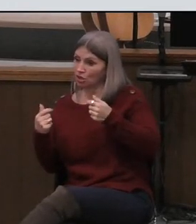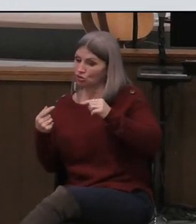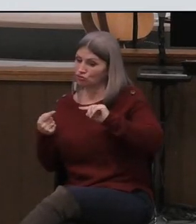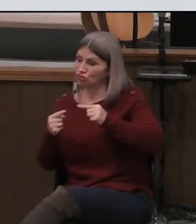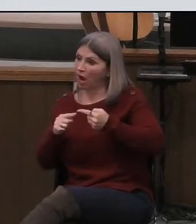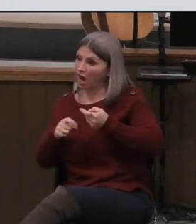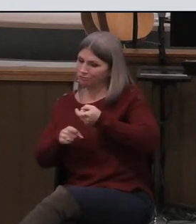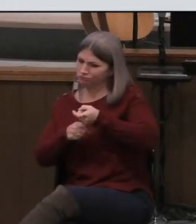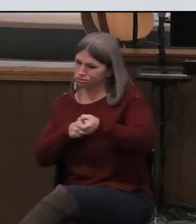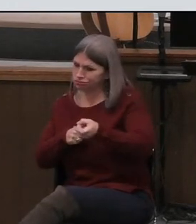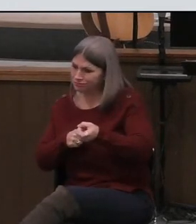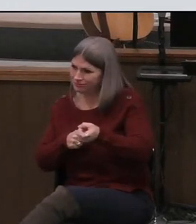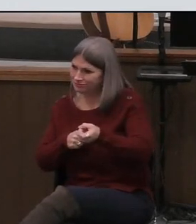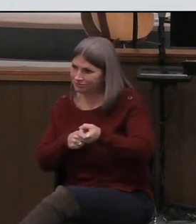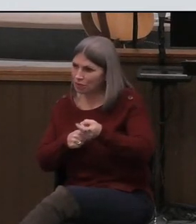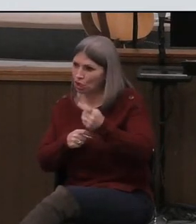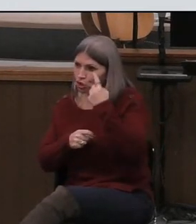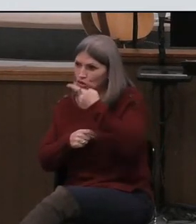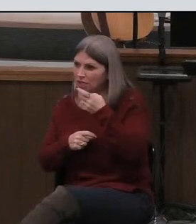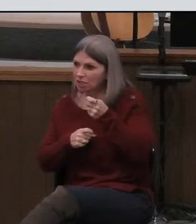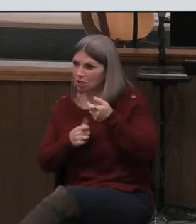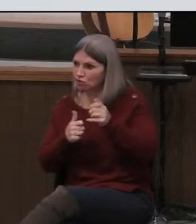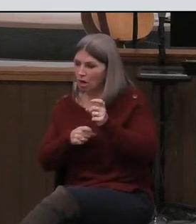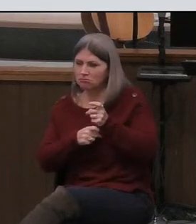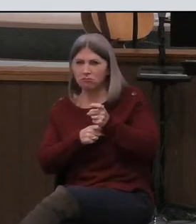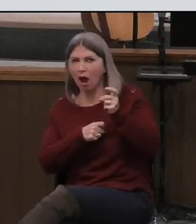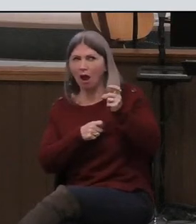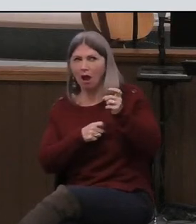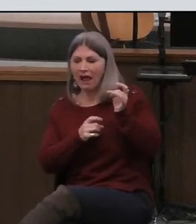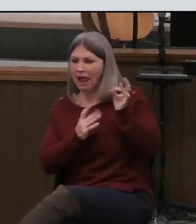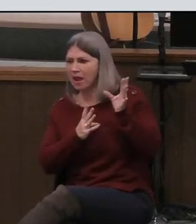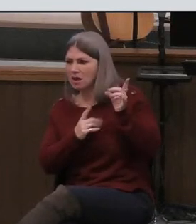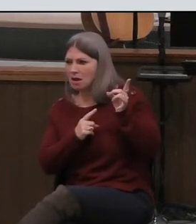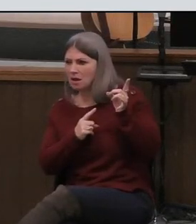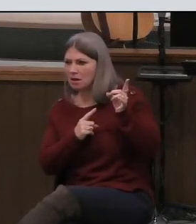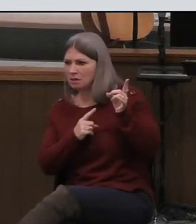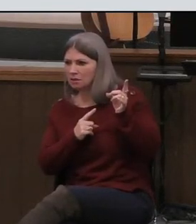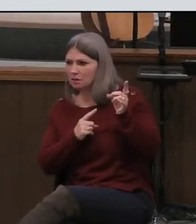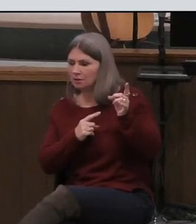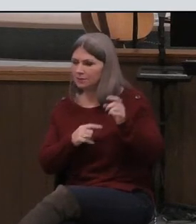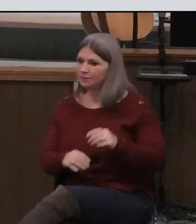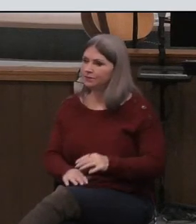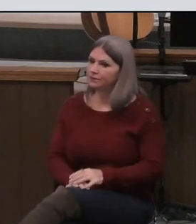him, so now they've turned their hatred on those who preach the gospel.